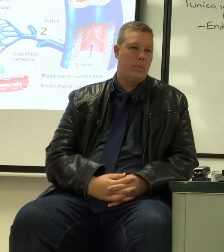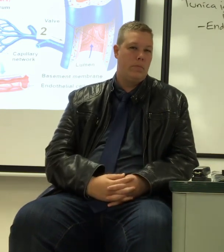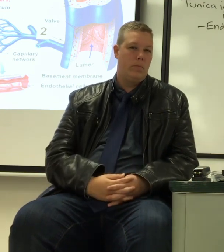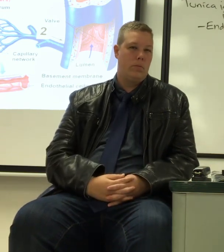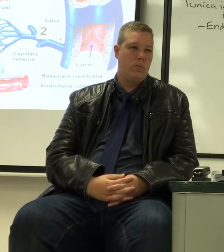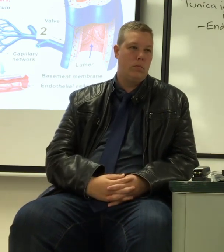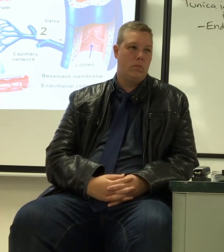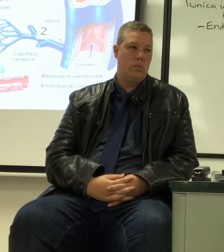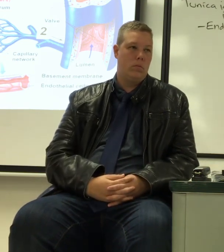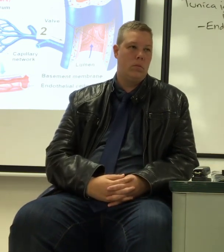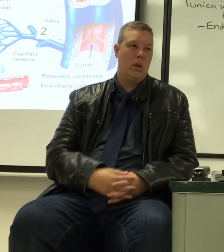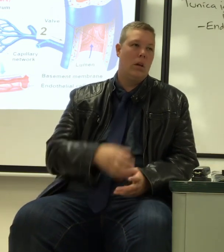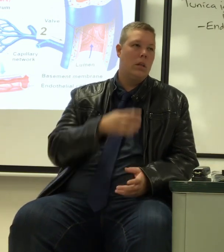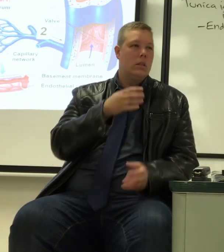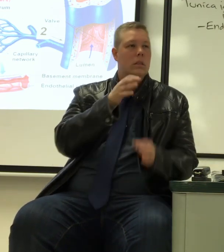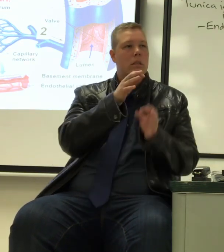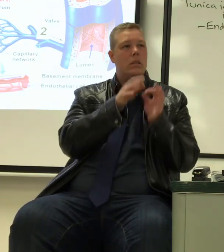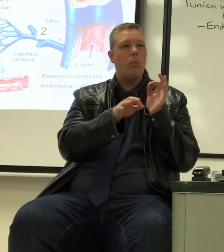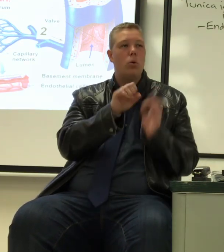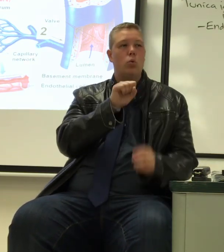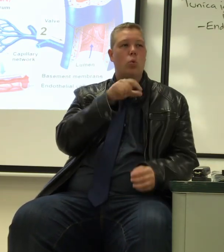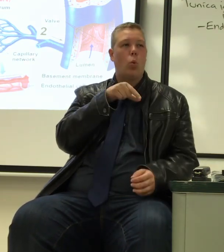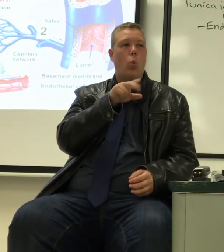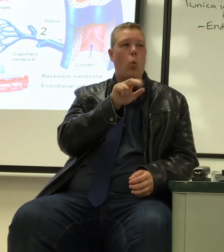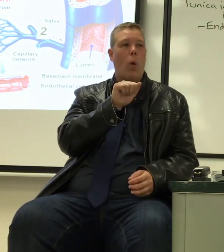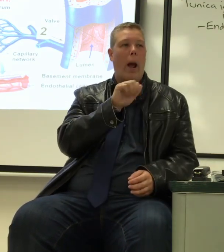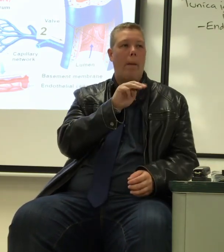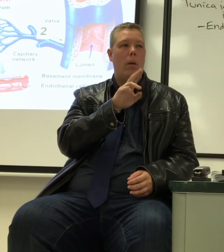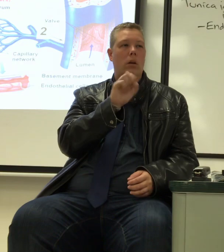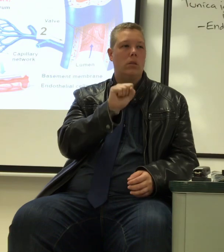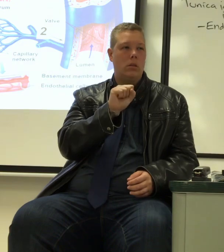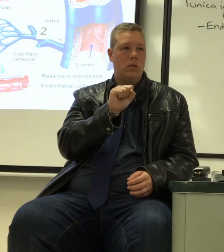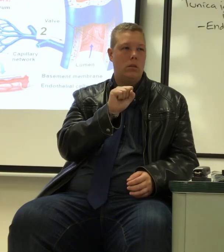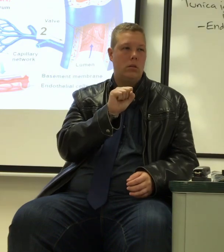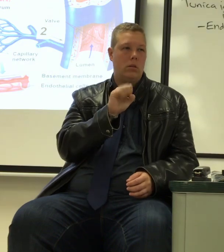It's a simple squamous epithelial tissue. That's all it is.